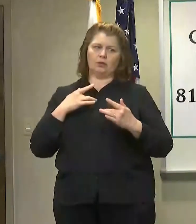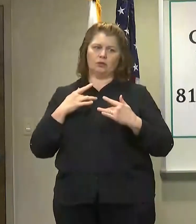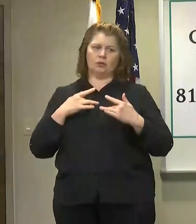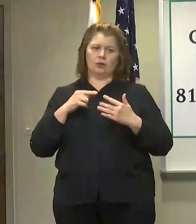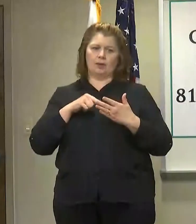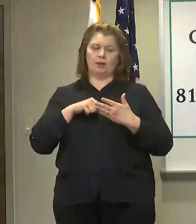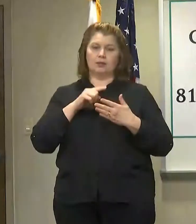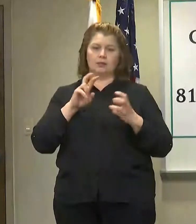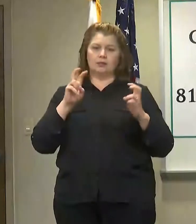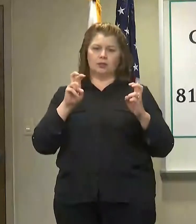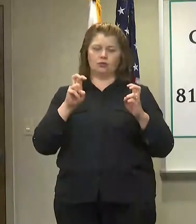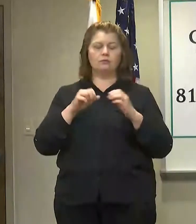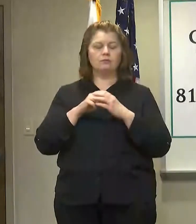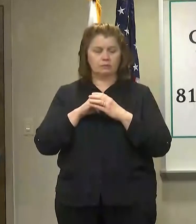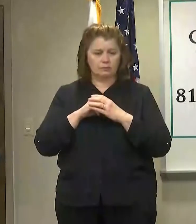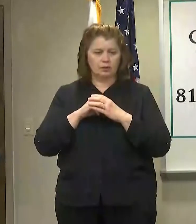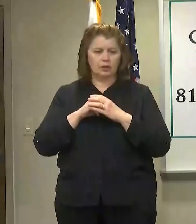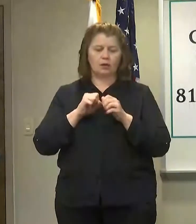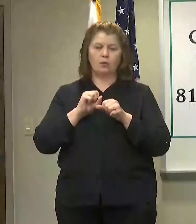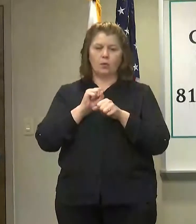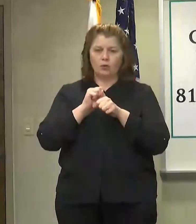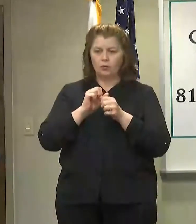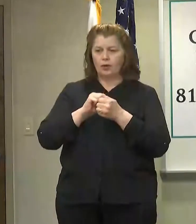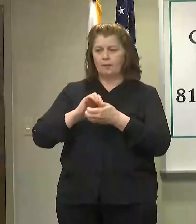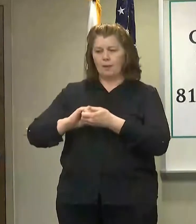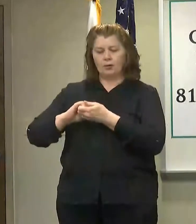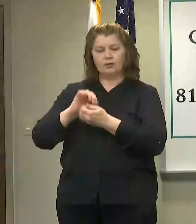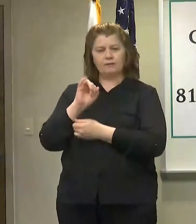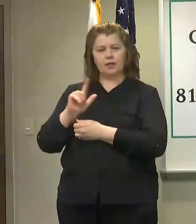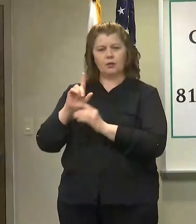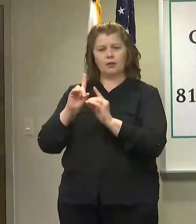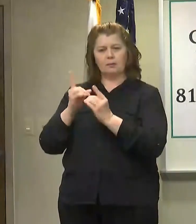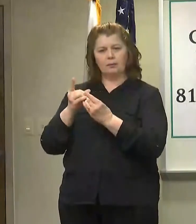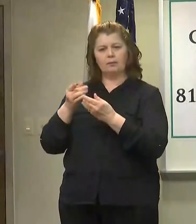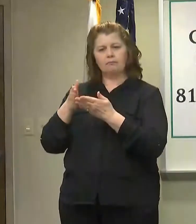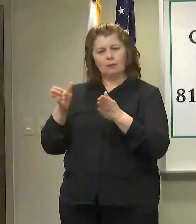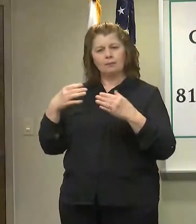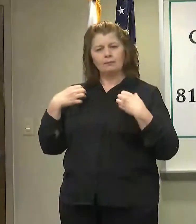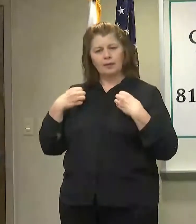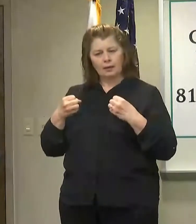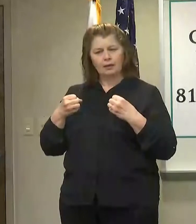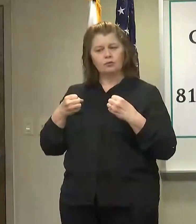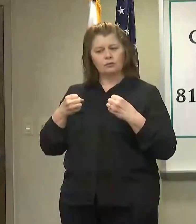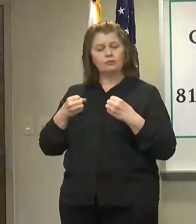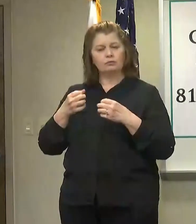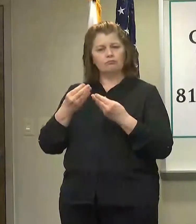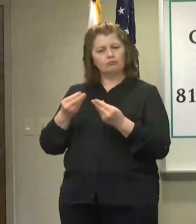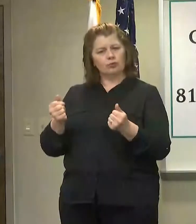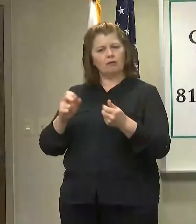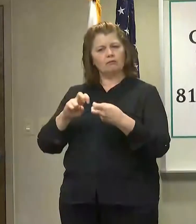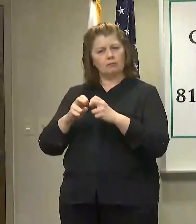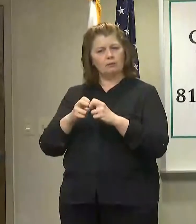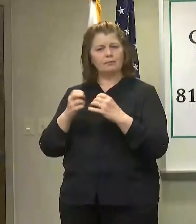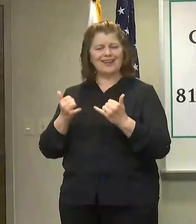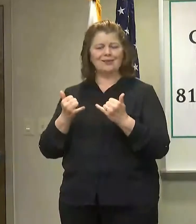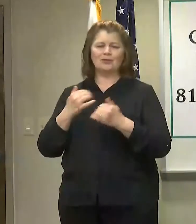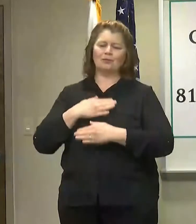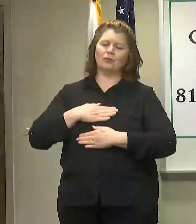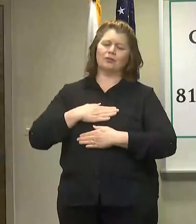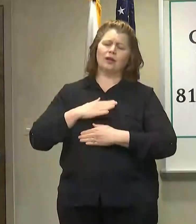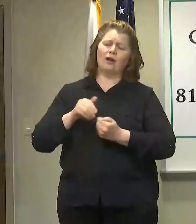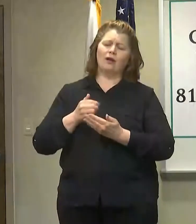this issue and worked very hard with our partners at Illinois Department of Public Health to get this resolved. And so we appreciate all of